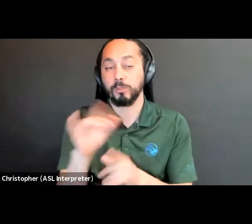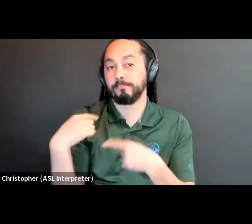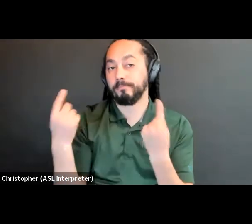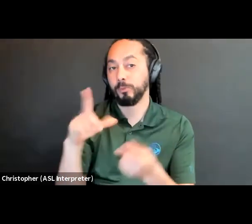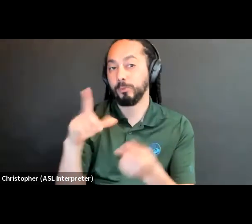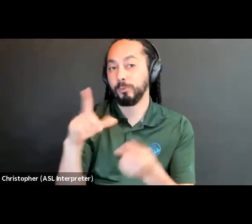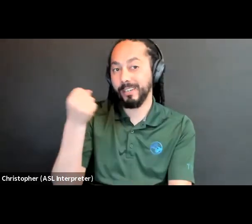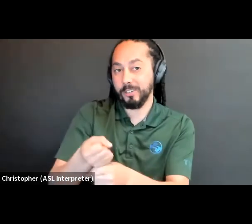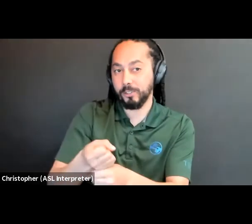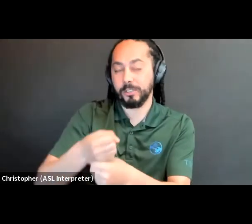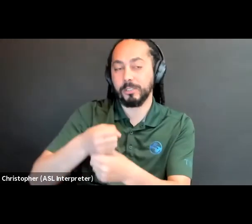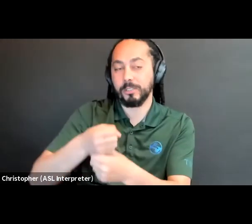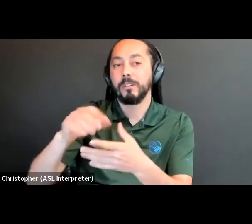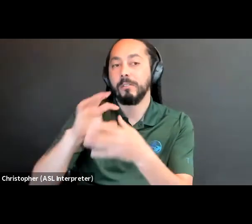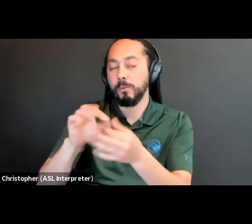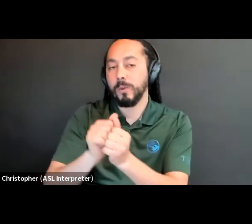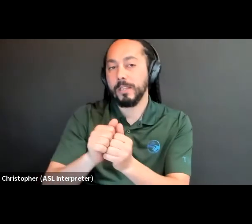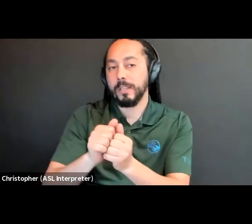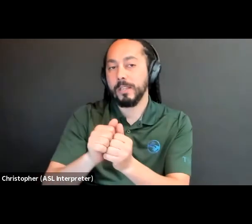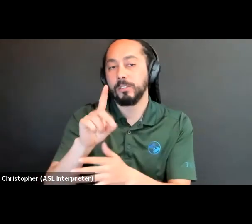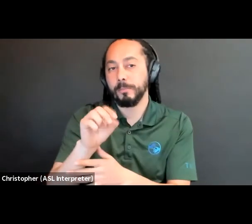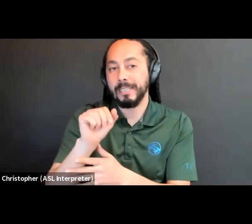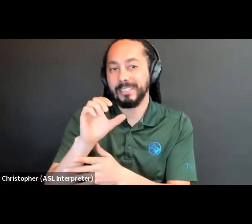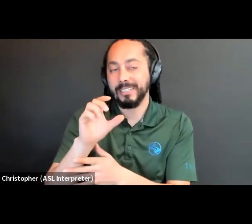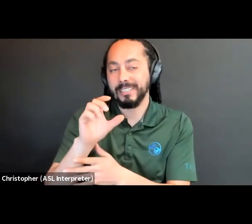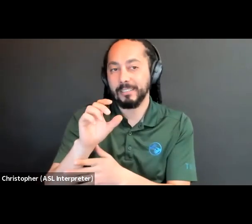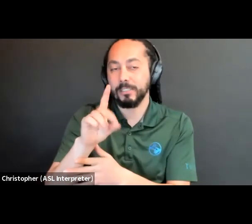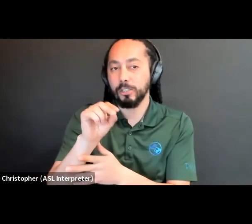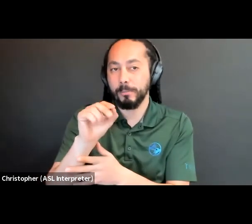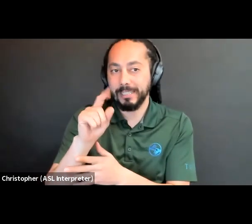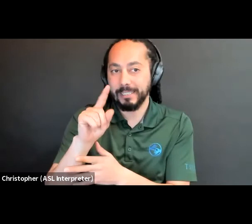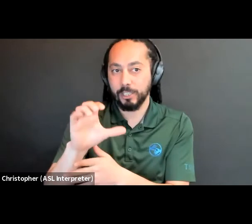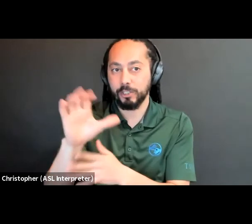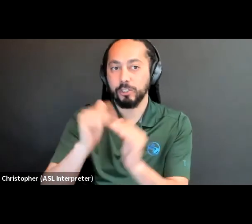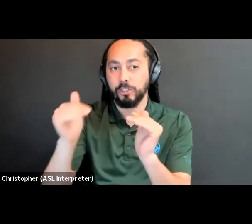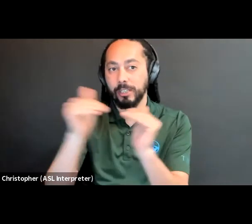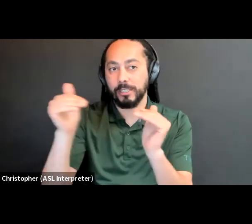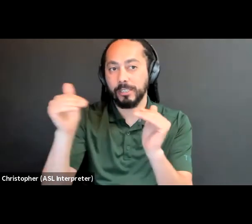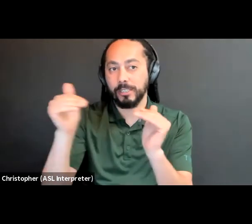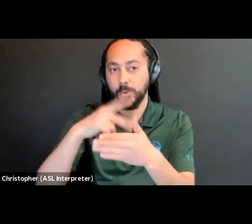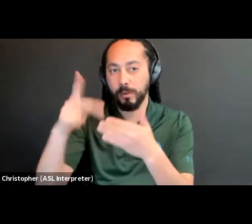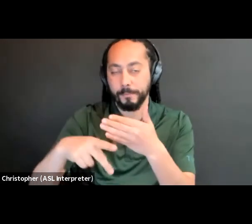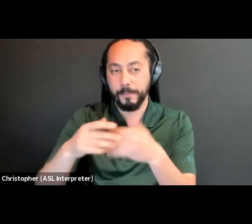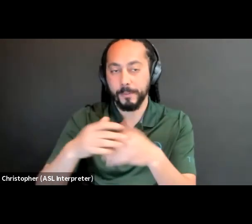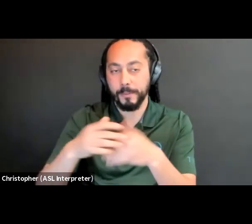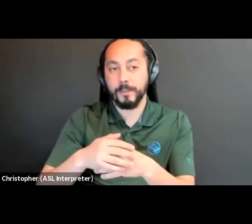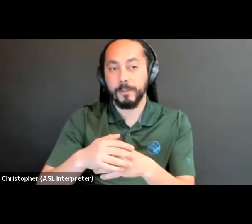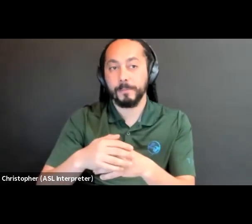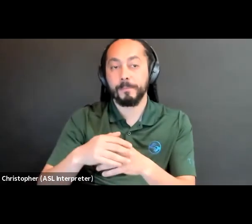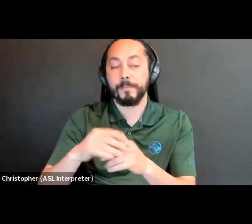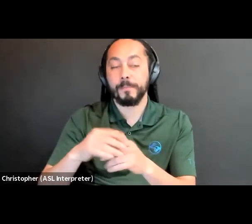program called the National Judicial Institutes on Domestic Violence, which involves enhancing judicial